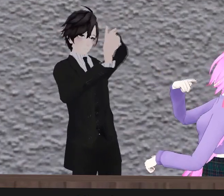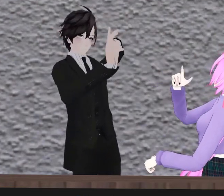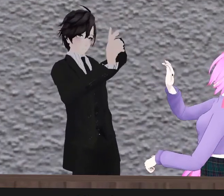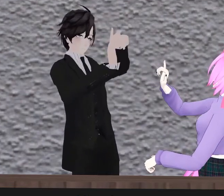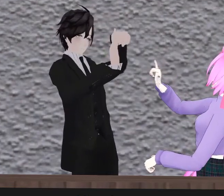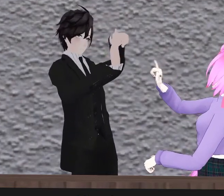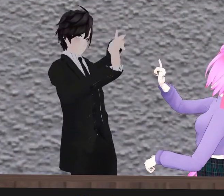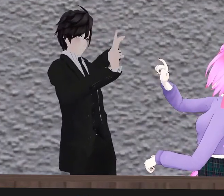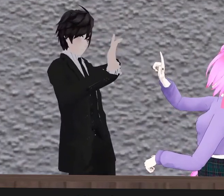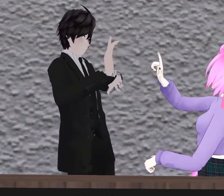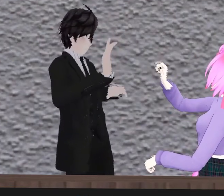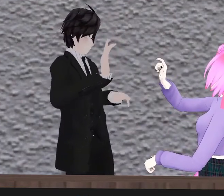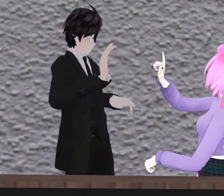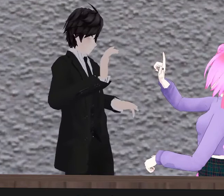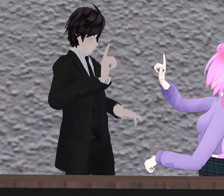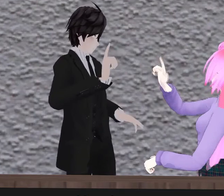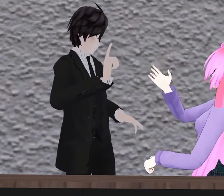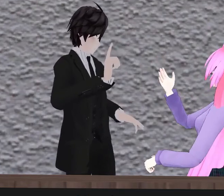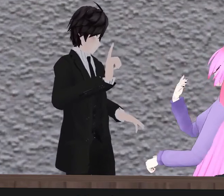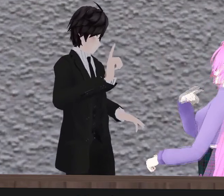you were saying that for 20. Okay.